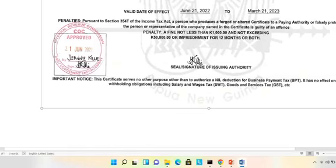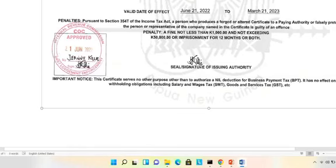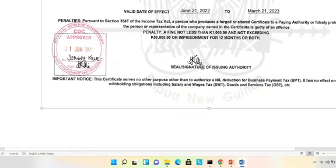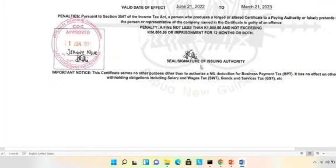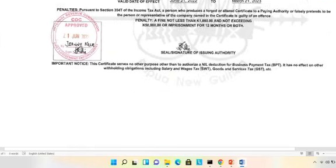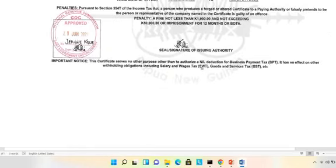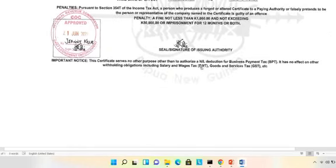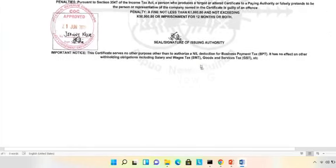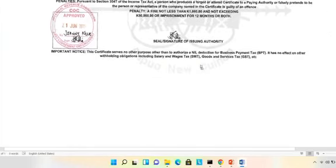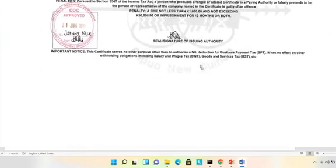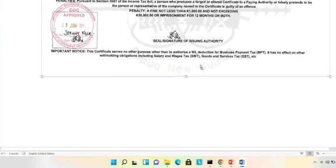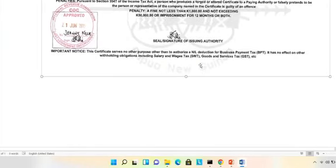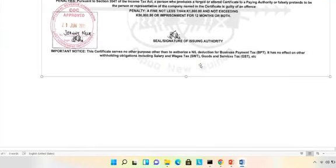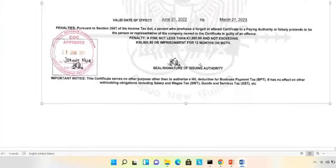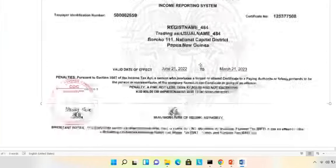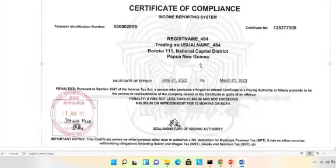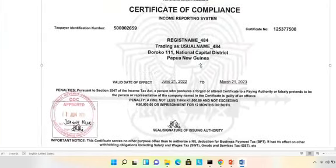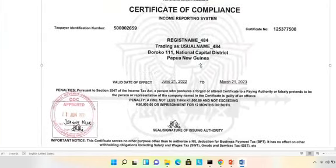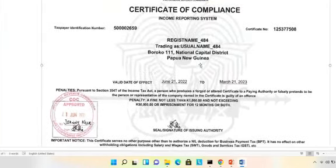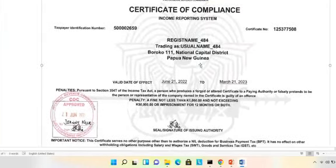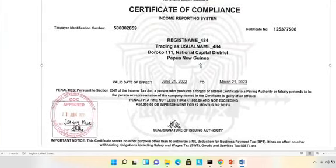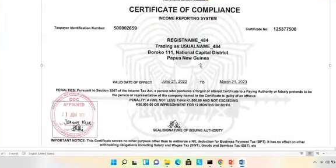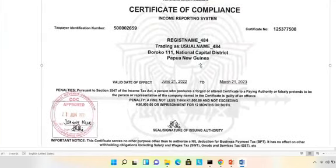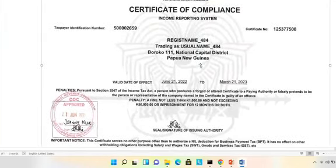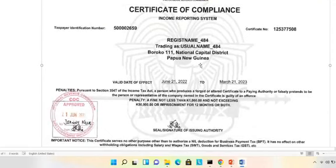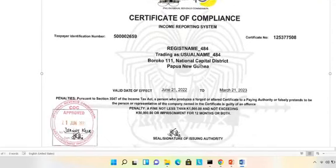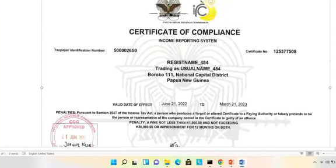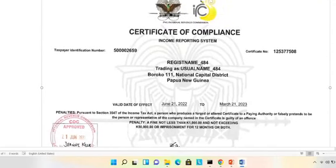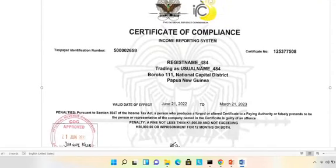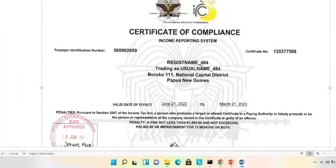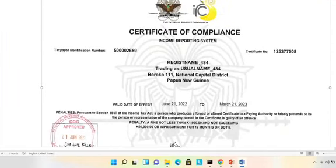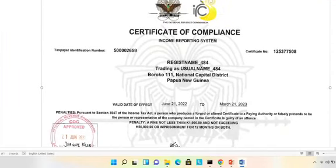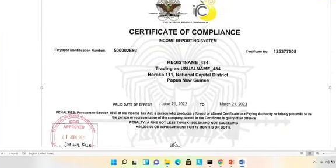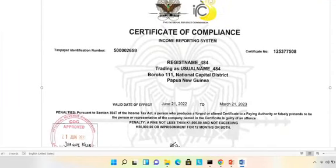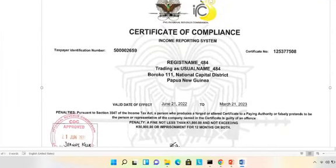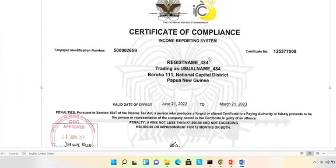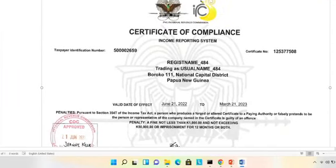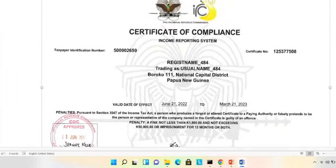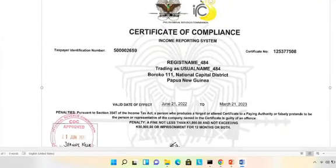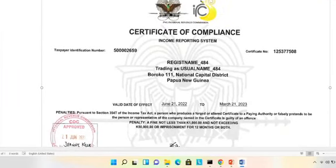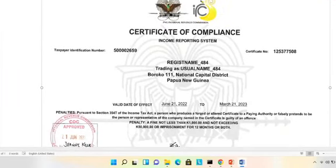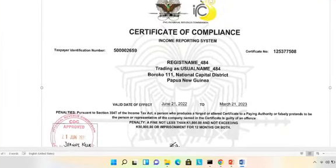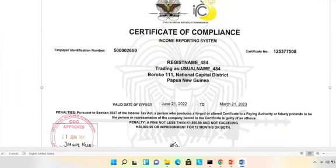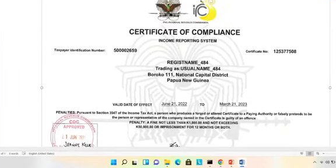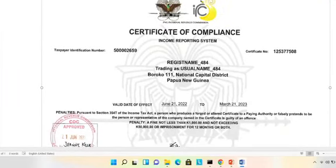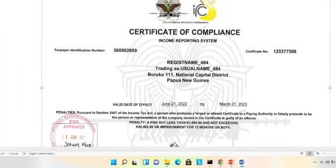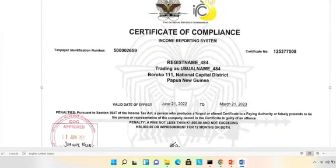have that stamp on it, please send it to us for validation.